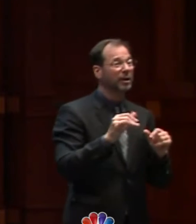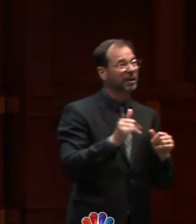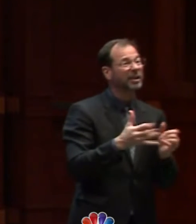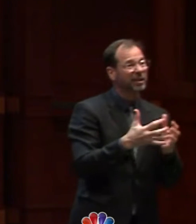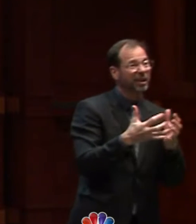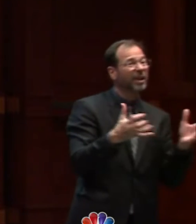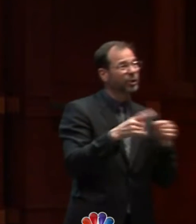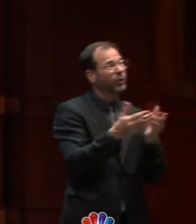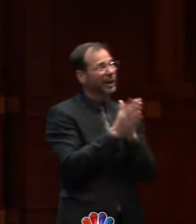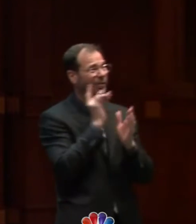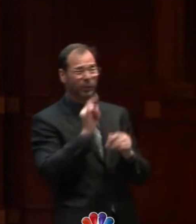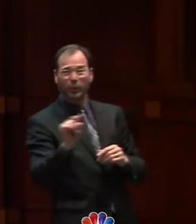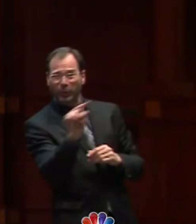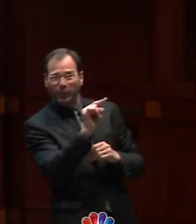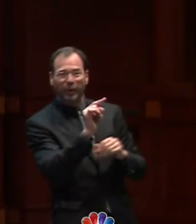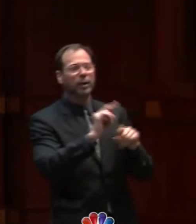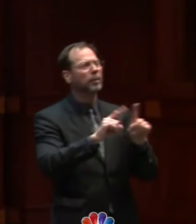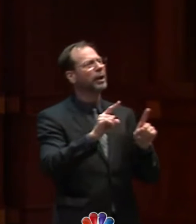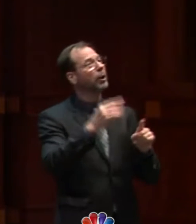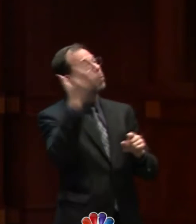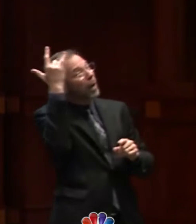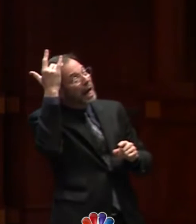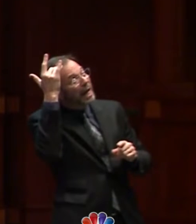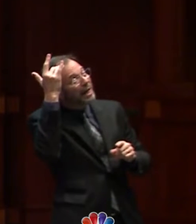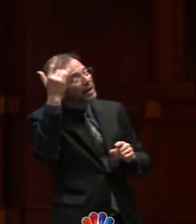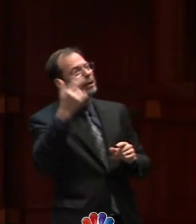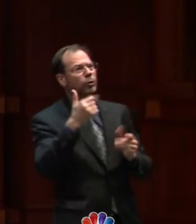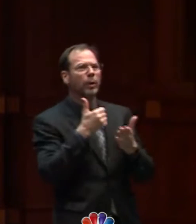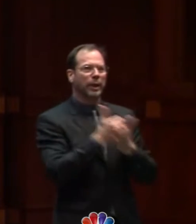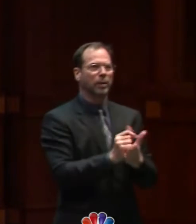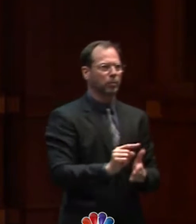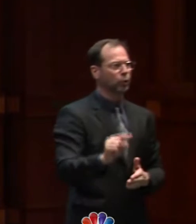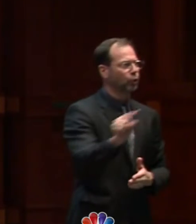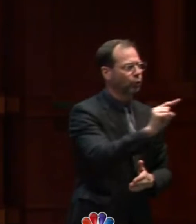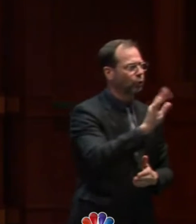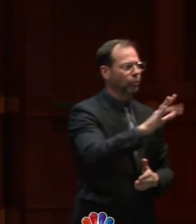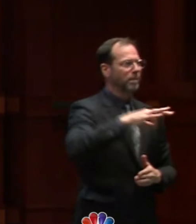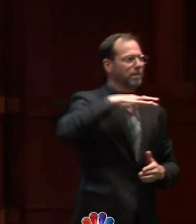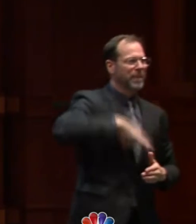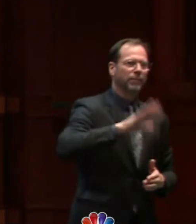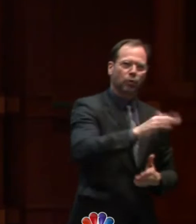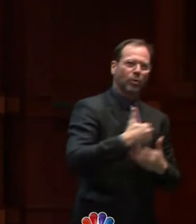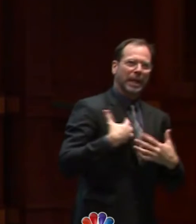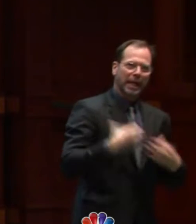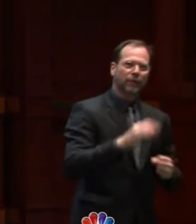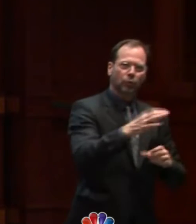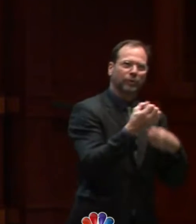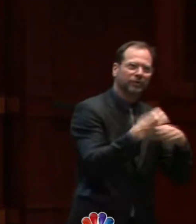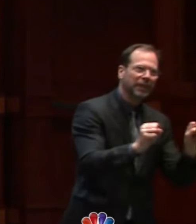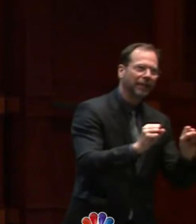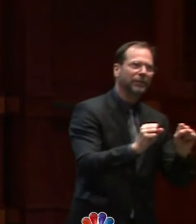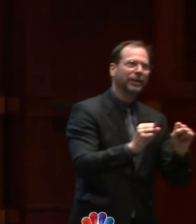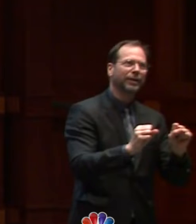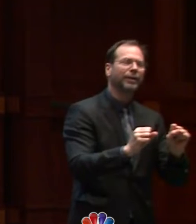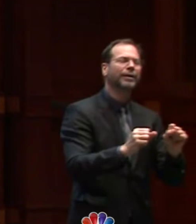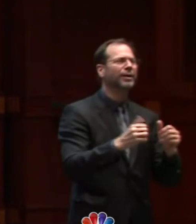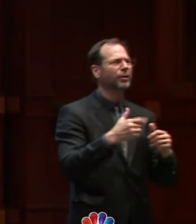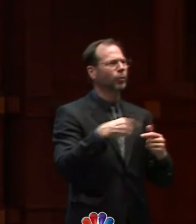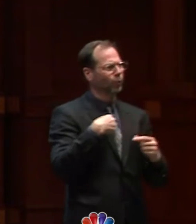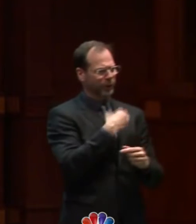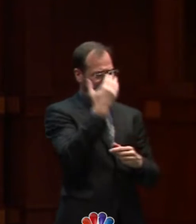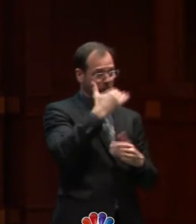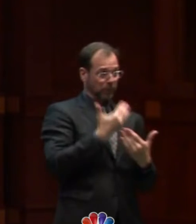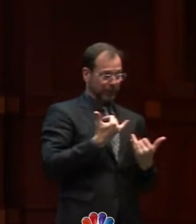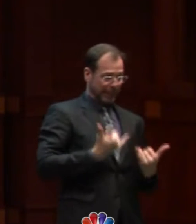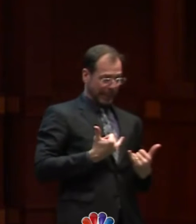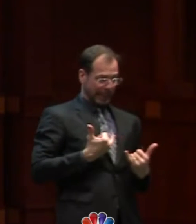to ask you to do that, but we're doing it for your own benefit, for your own health, for your own safety, knowing that